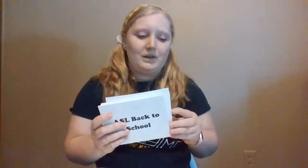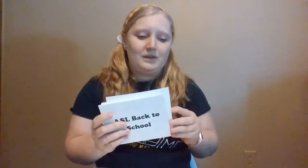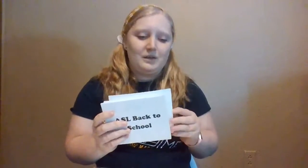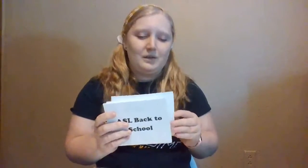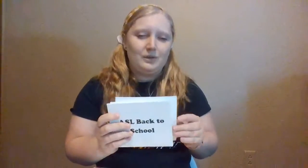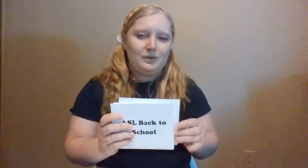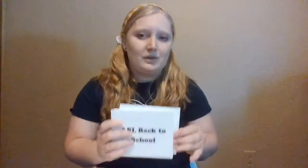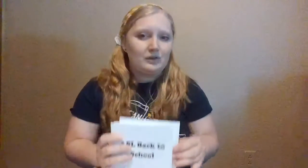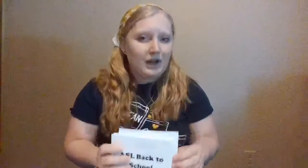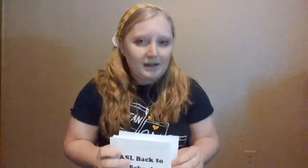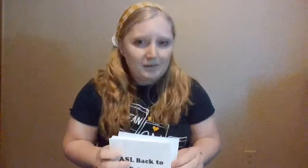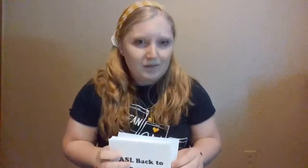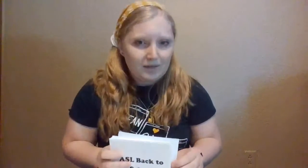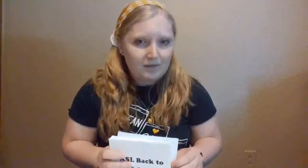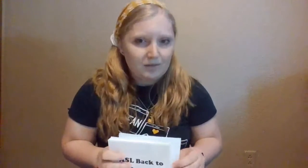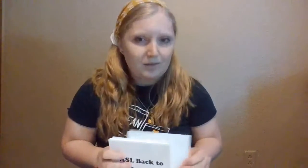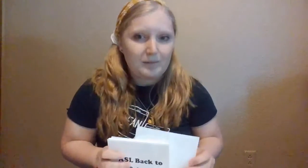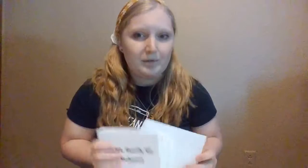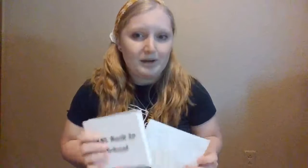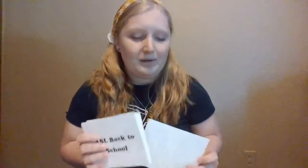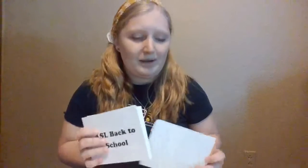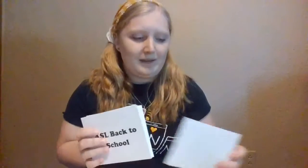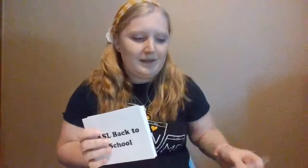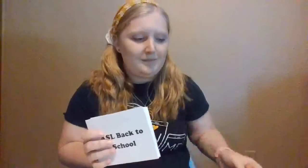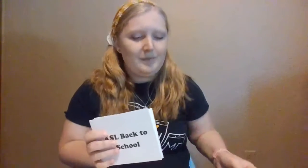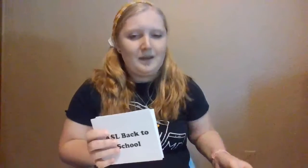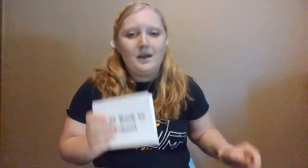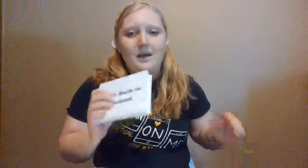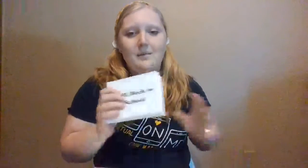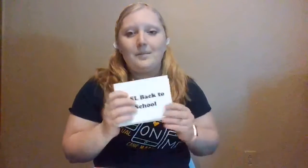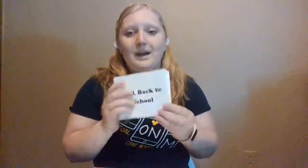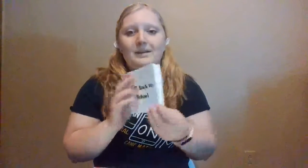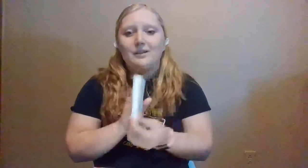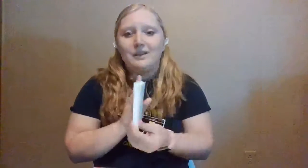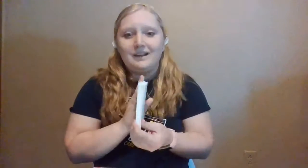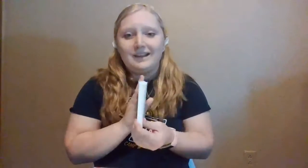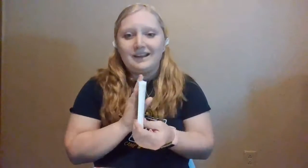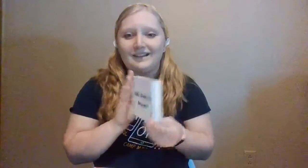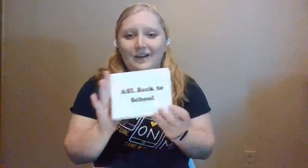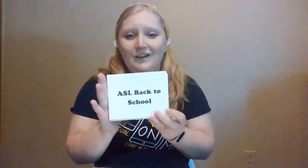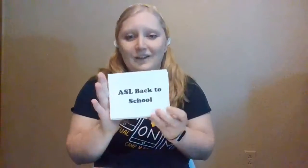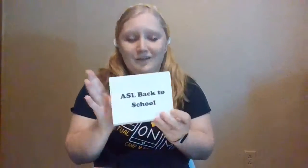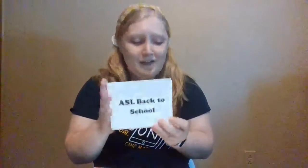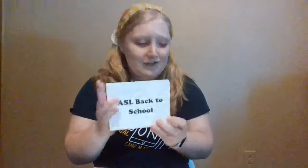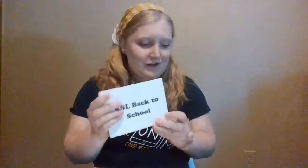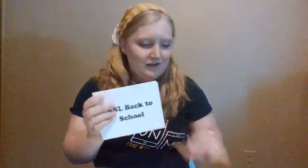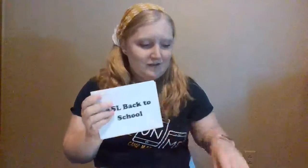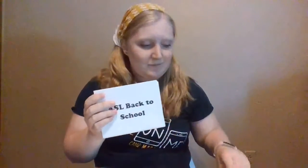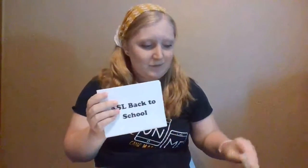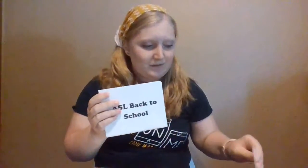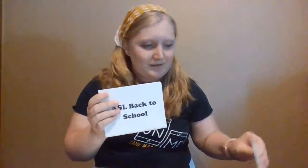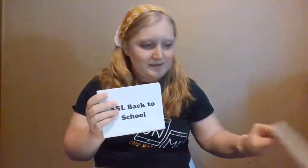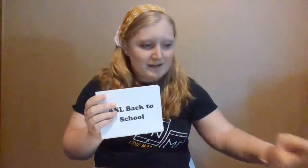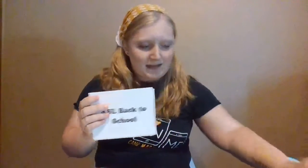going to try and move through them pretty quickly. But so this is the flashcards for